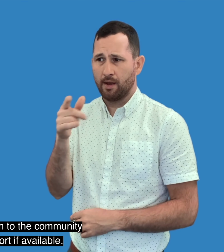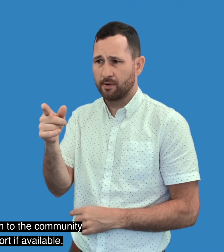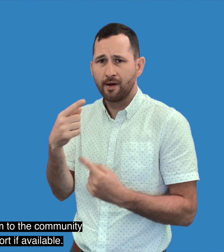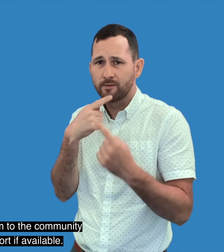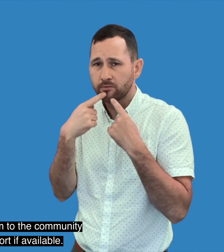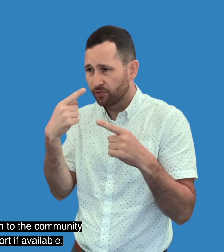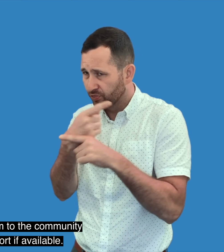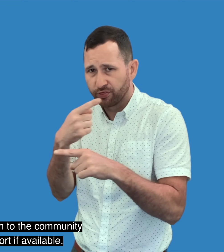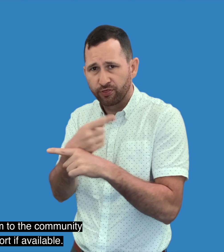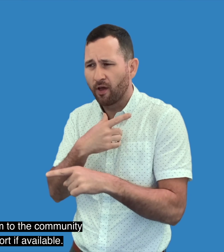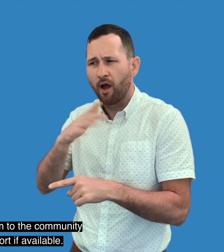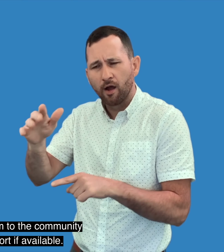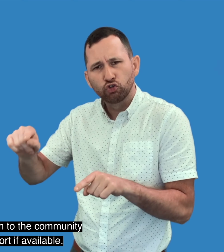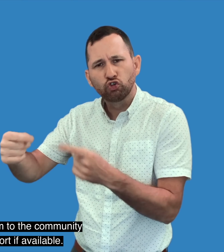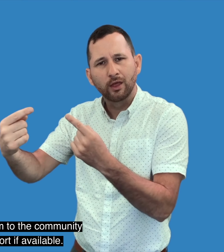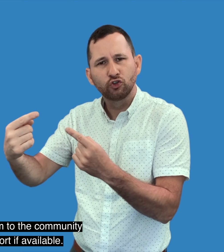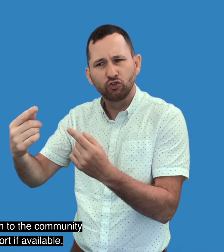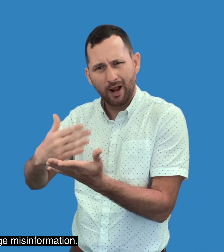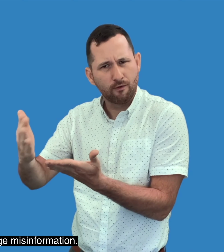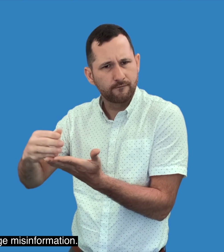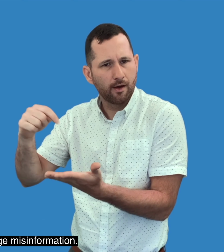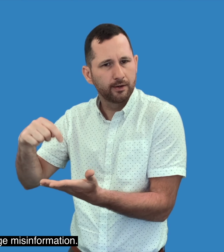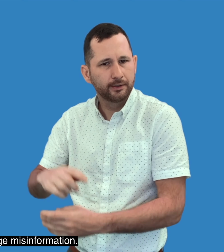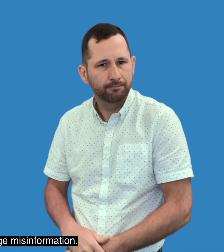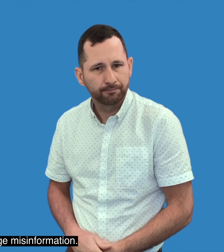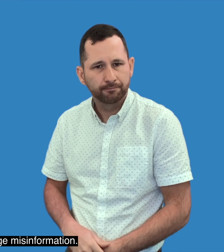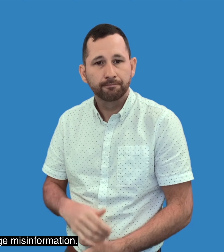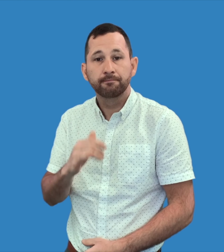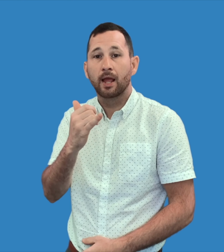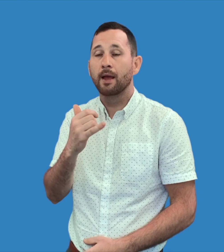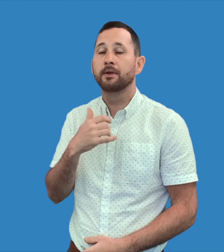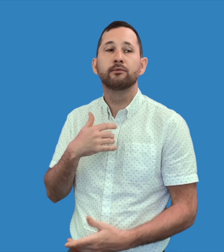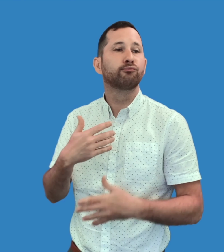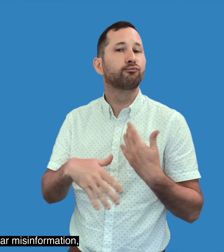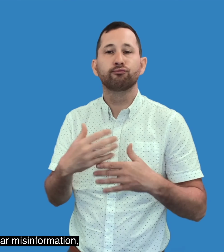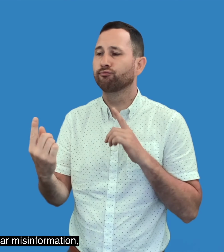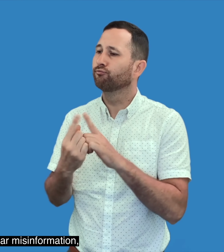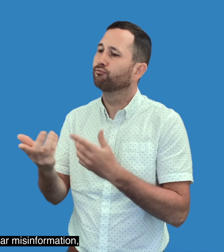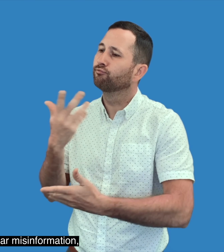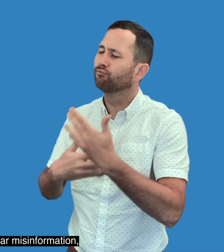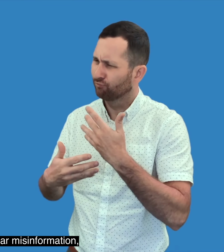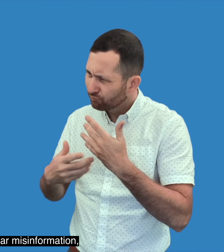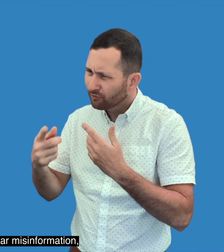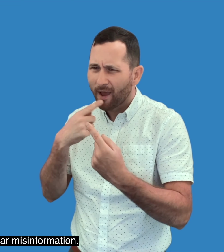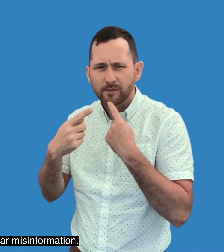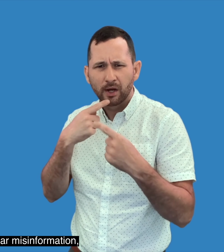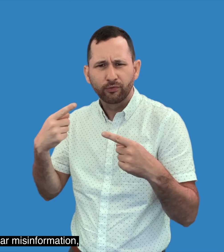Refer them to community support if available. Challenge misinformation. If you hear misinformation,